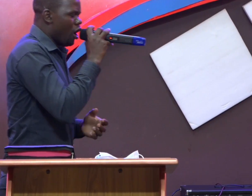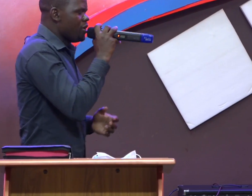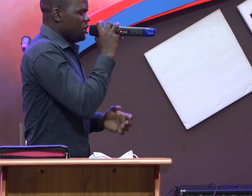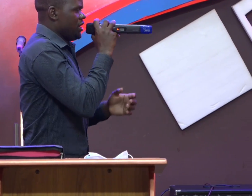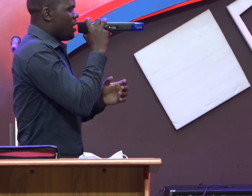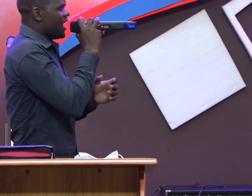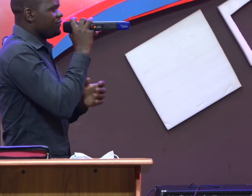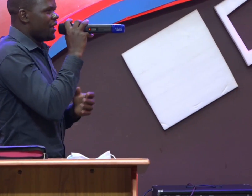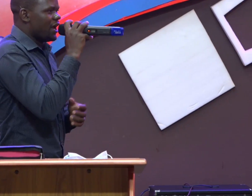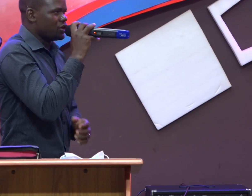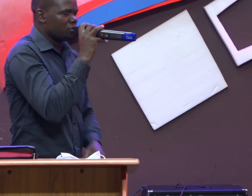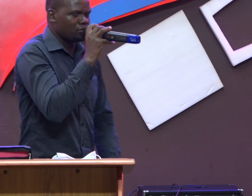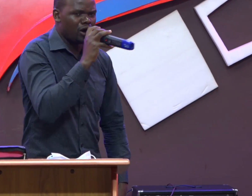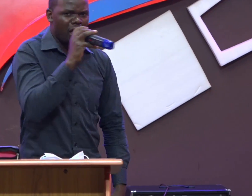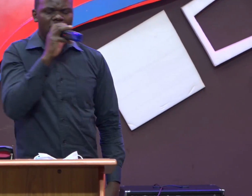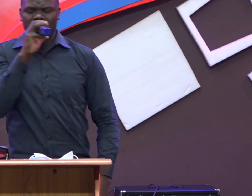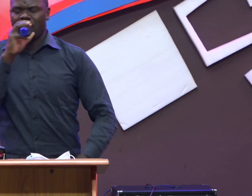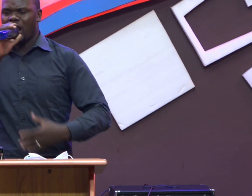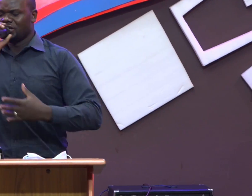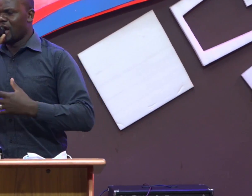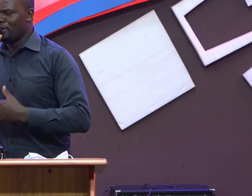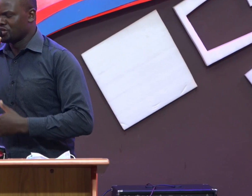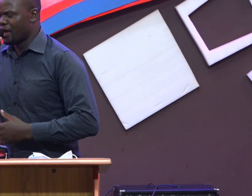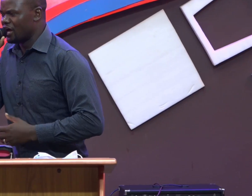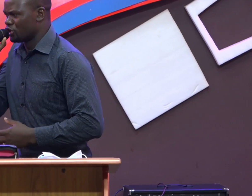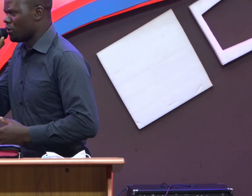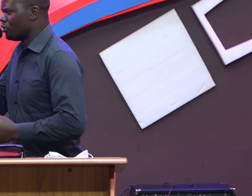new wisdom in our lives, Heavenly King of glory. In